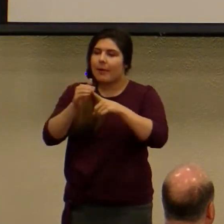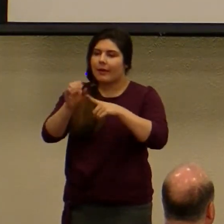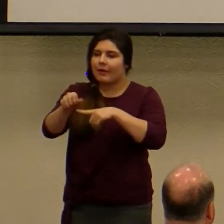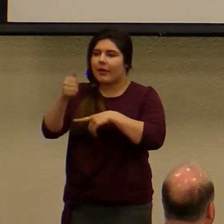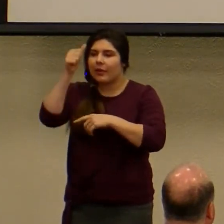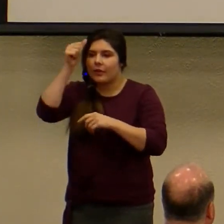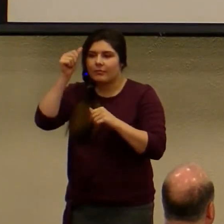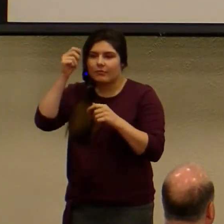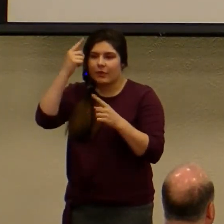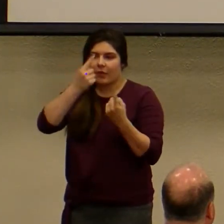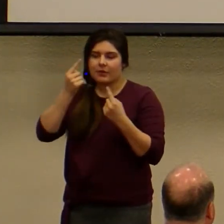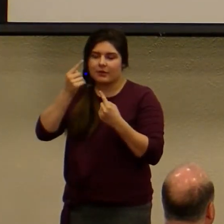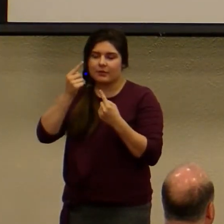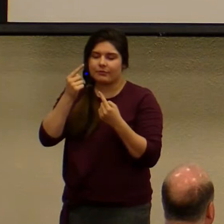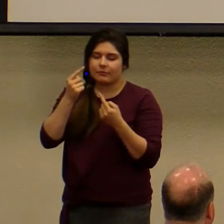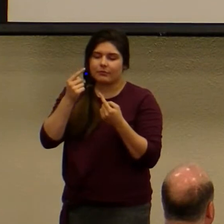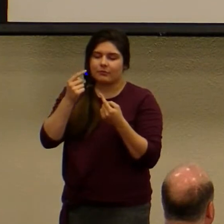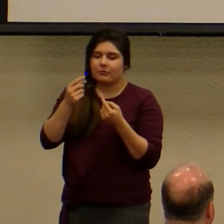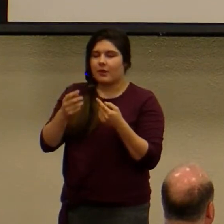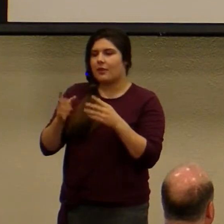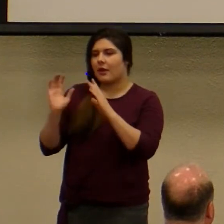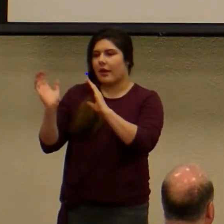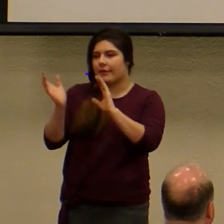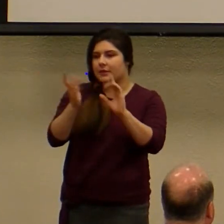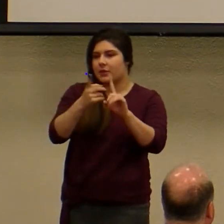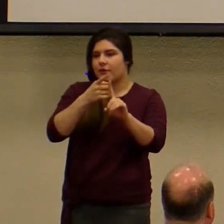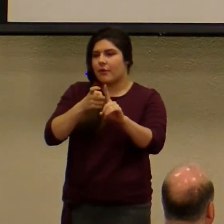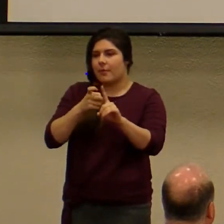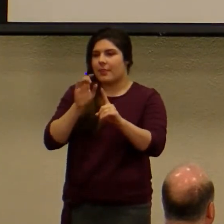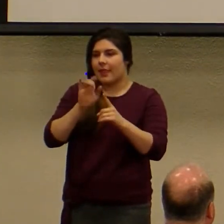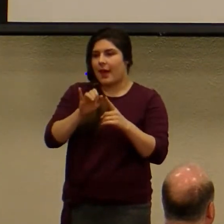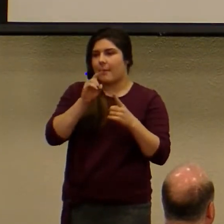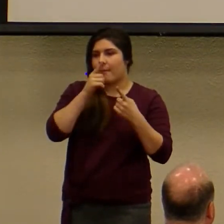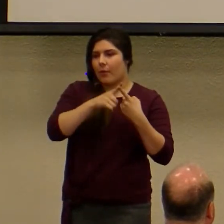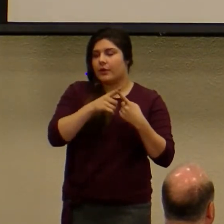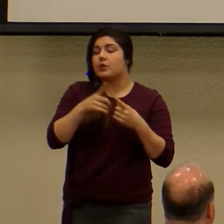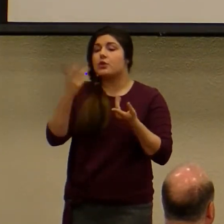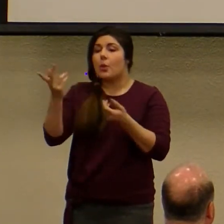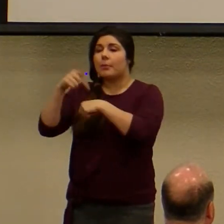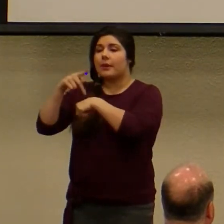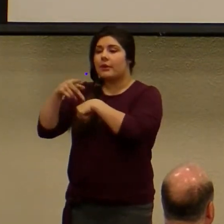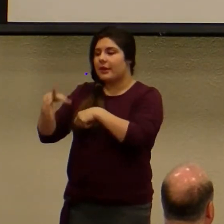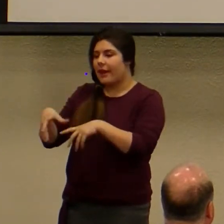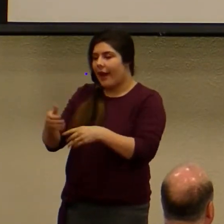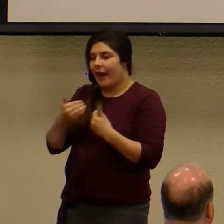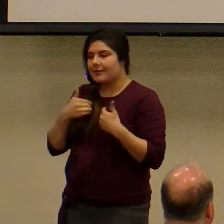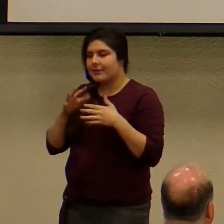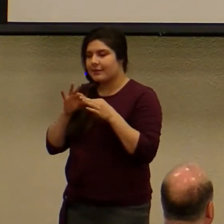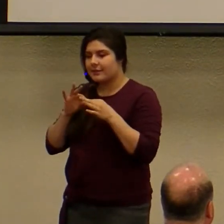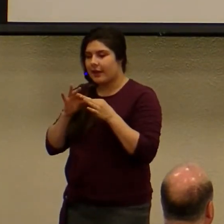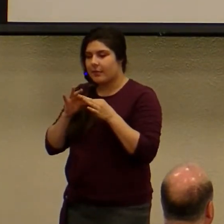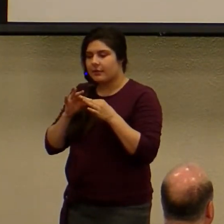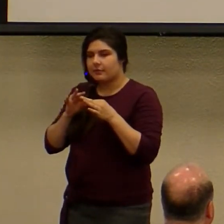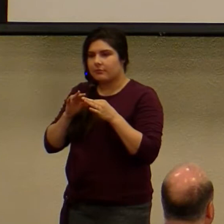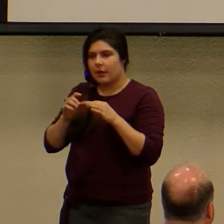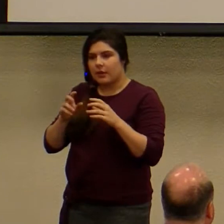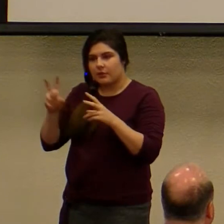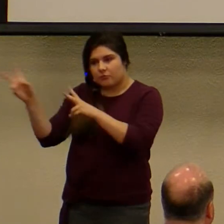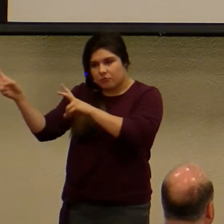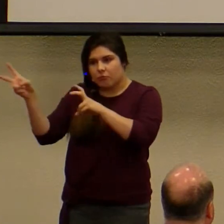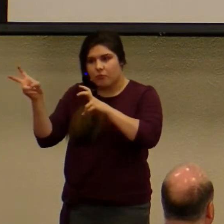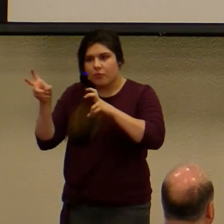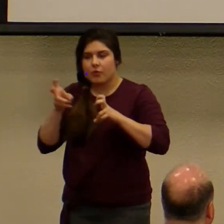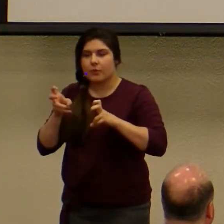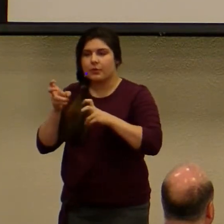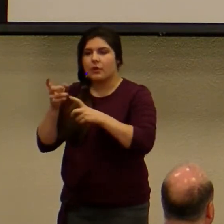thinking the dialogue that was going on from that reference point. And so Peter grabs a hold of a statement out of